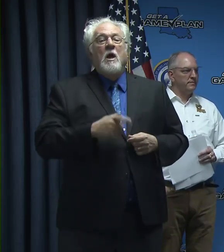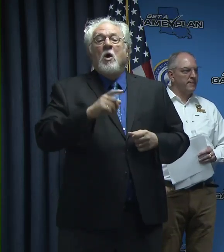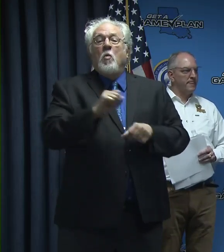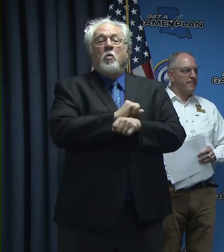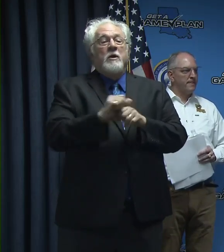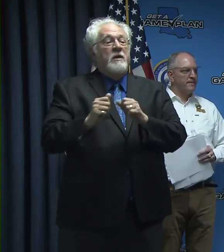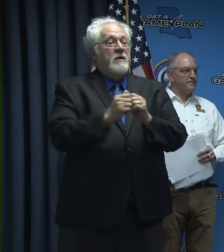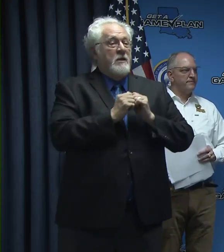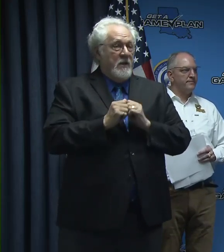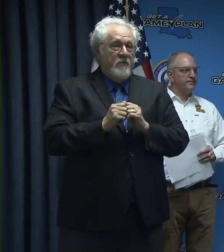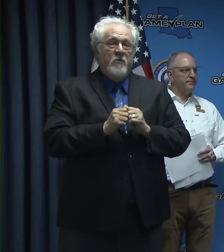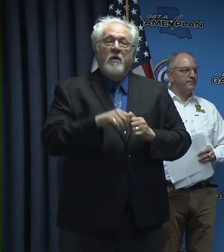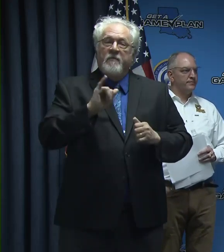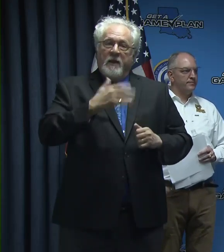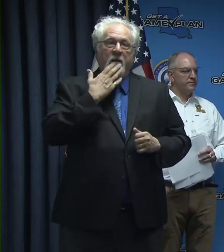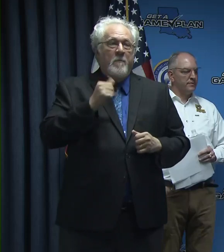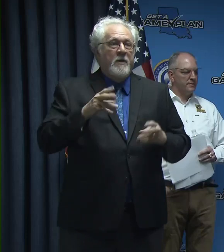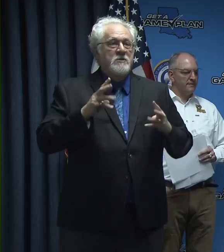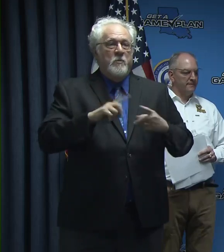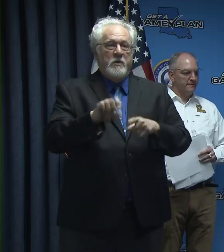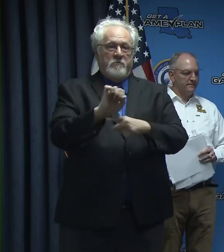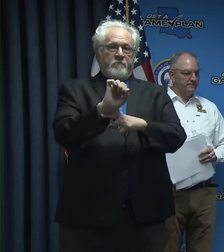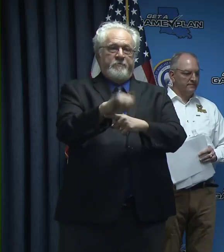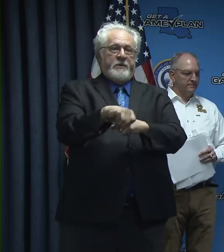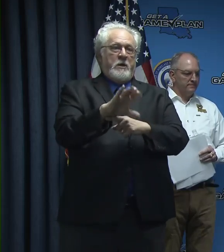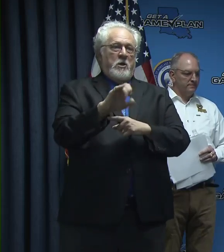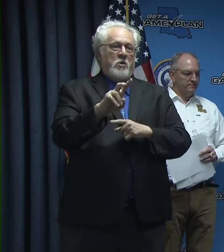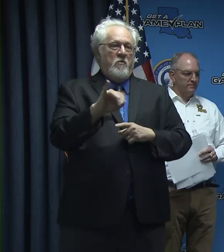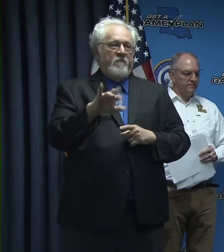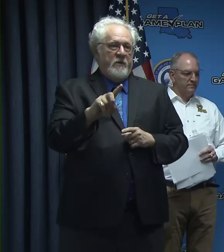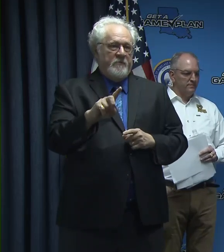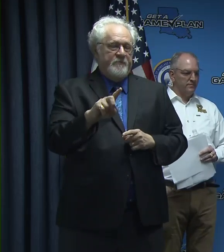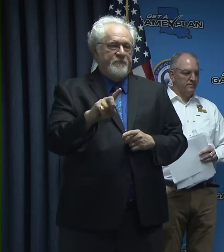working together is the best way to beat this.